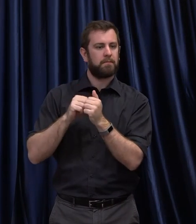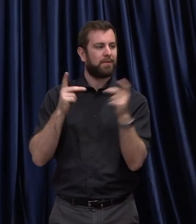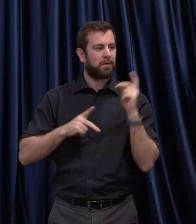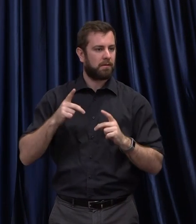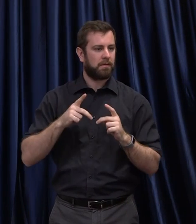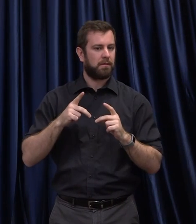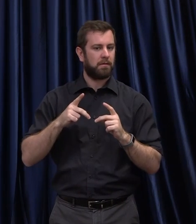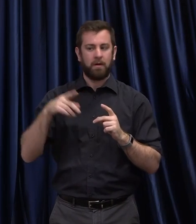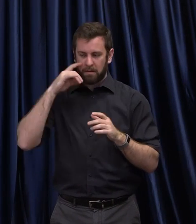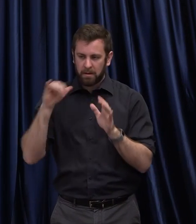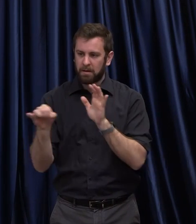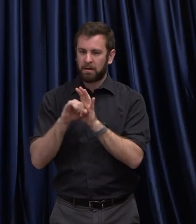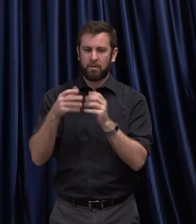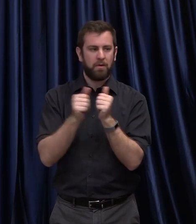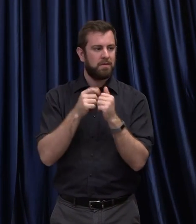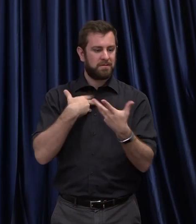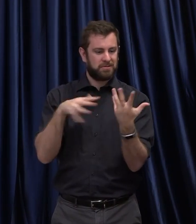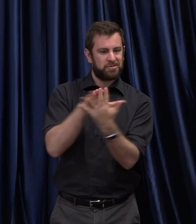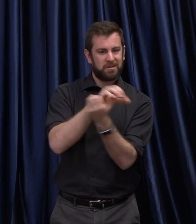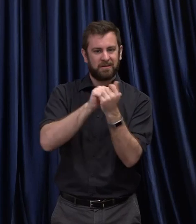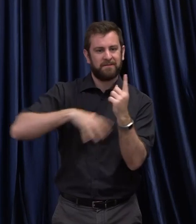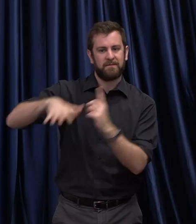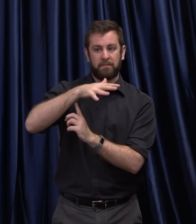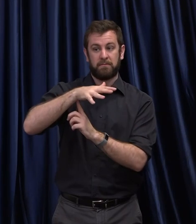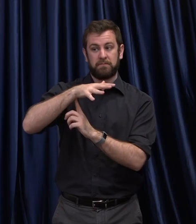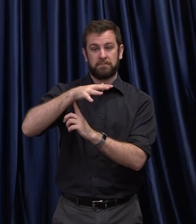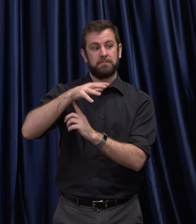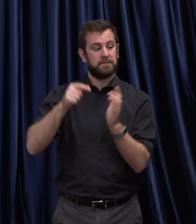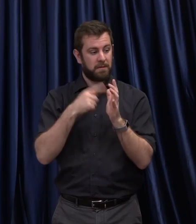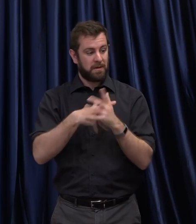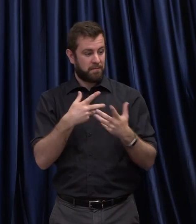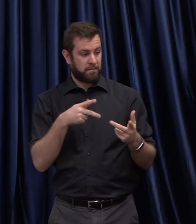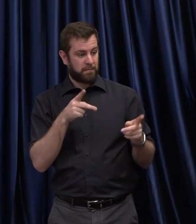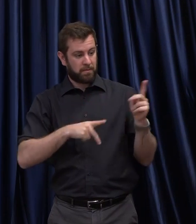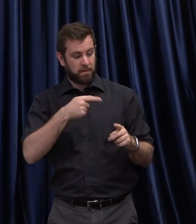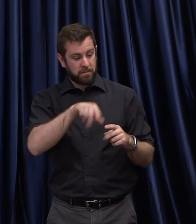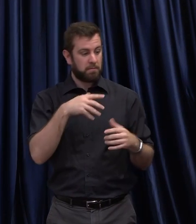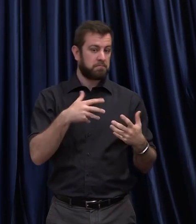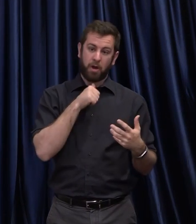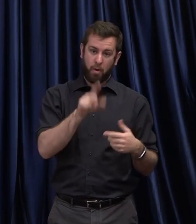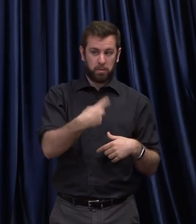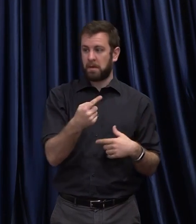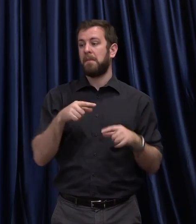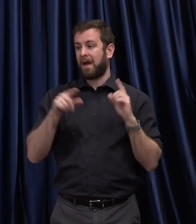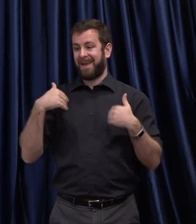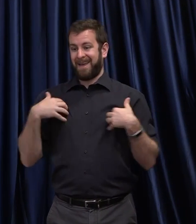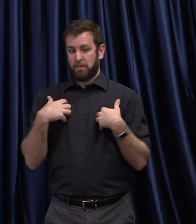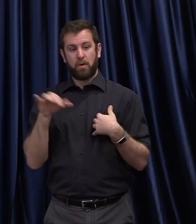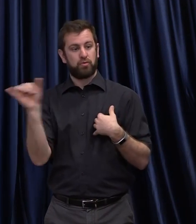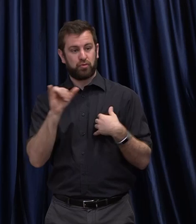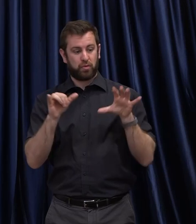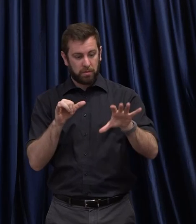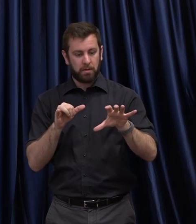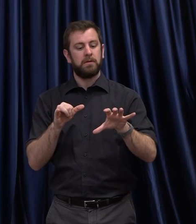environment. We identify even with an animal whose leg is broken. That animal is a creature of